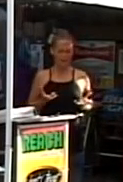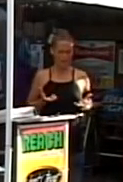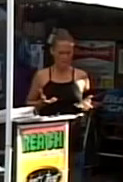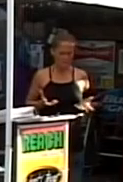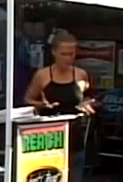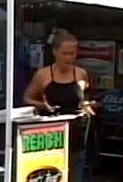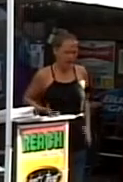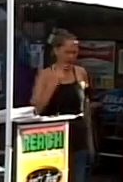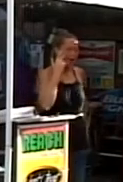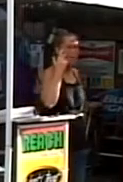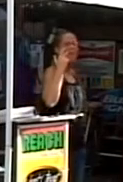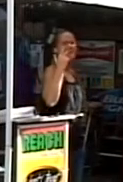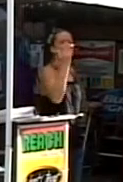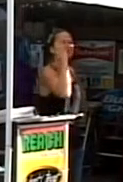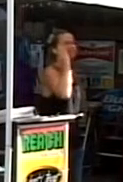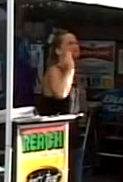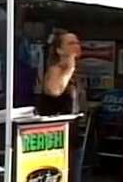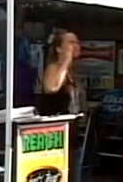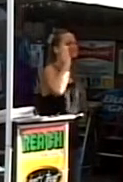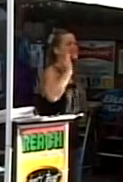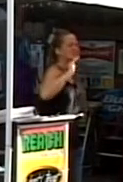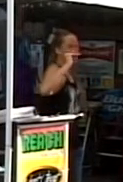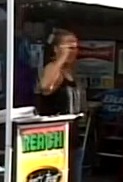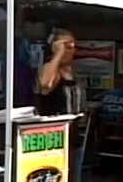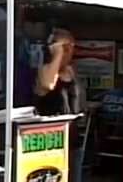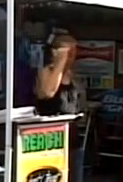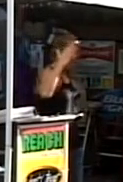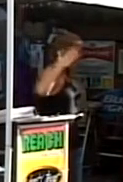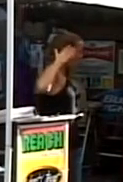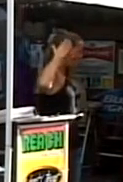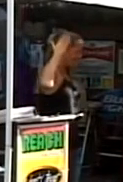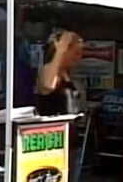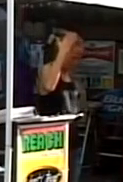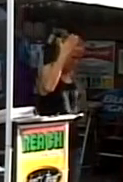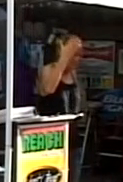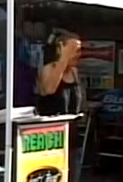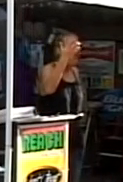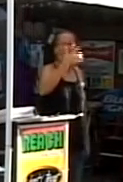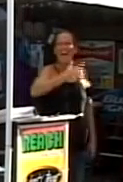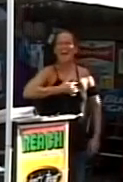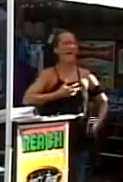my heart. I want to see you.